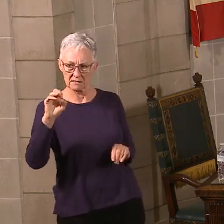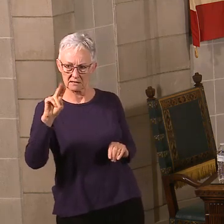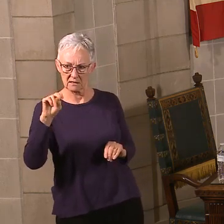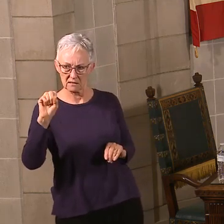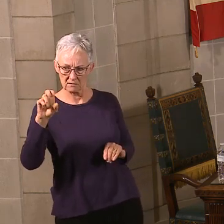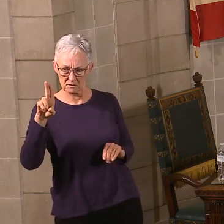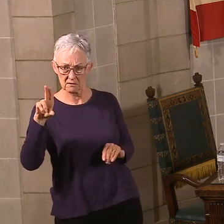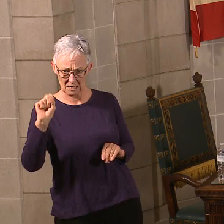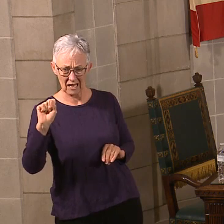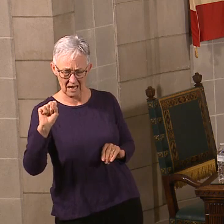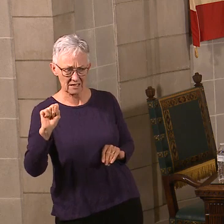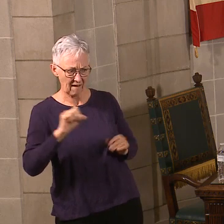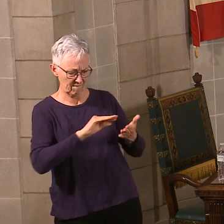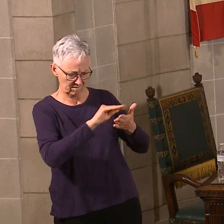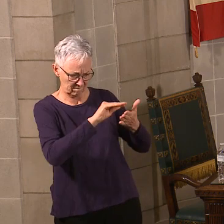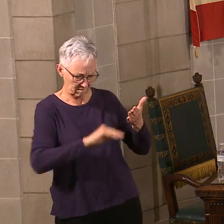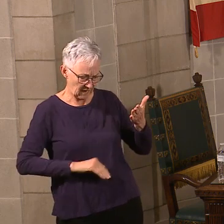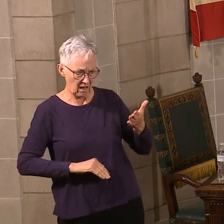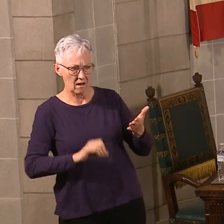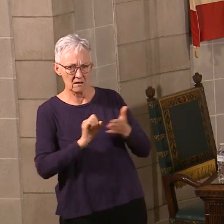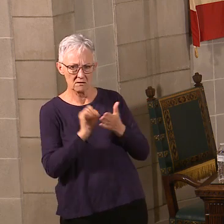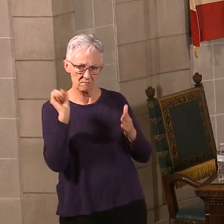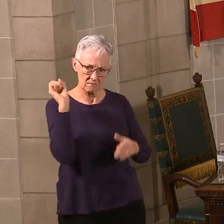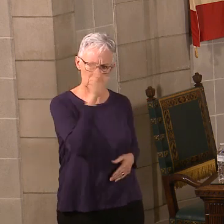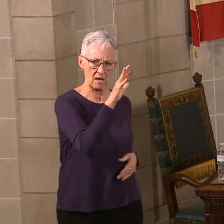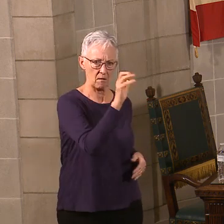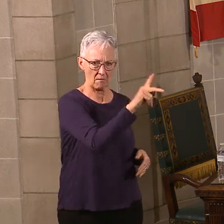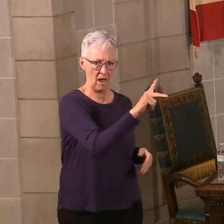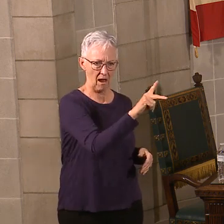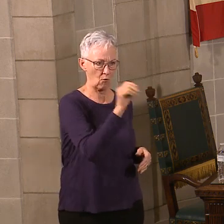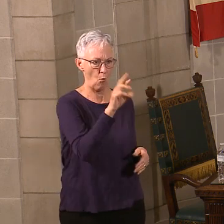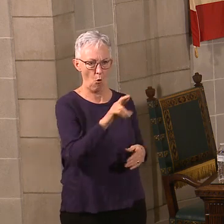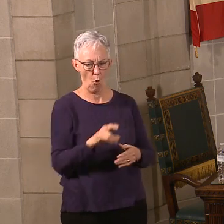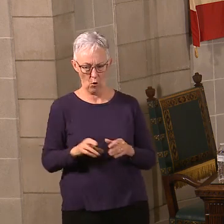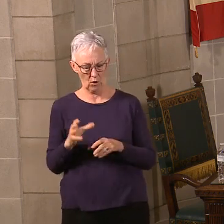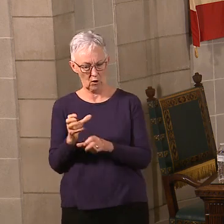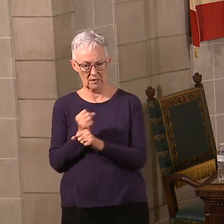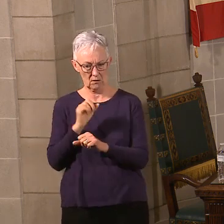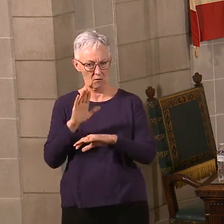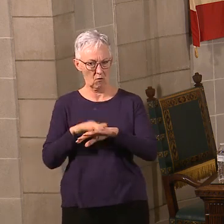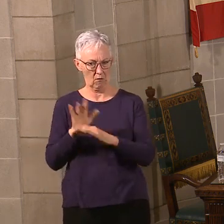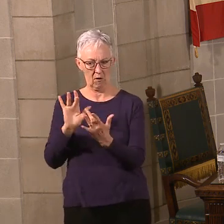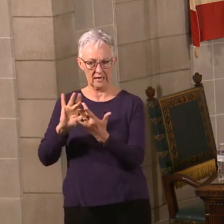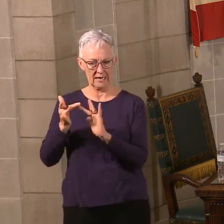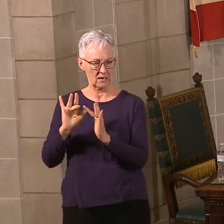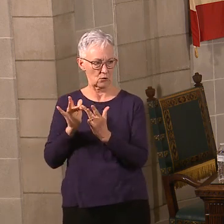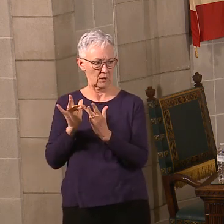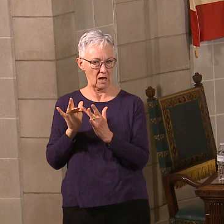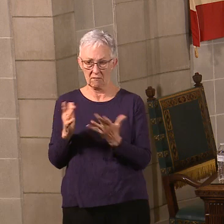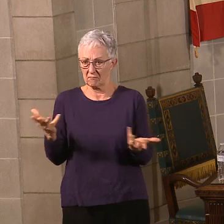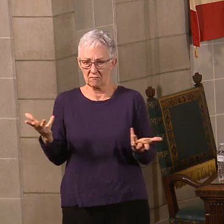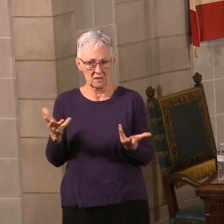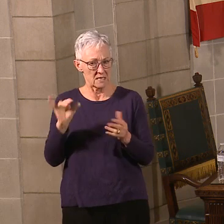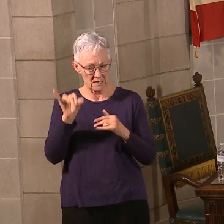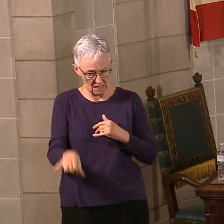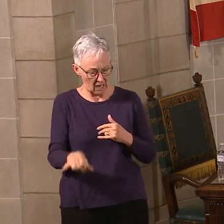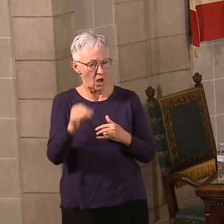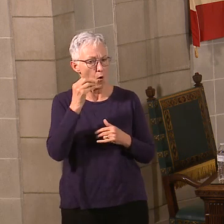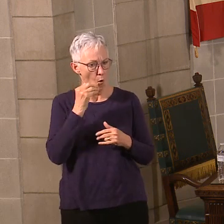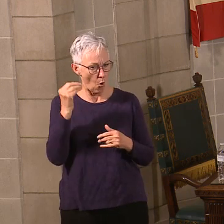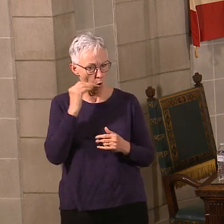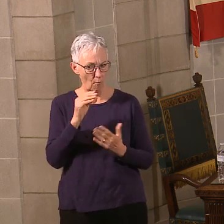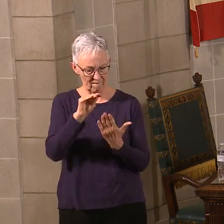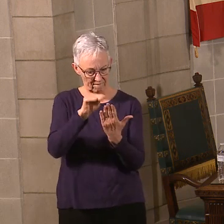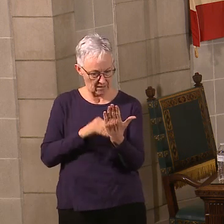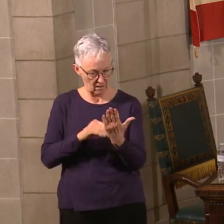2020.census.gov is a website you can go to. But again, please continue to fill out those census forms while you're staying at home, right? Stay at home, fill out the census